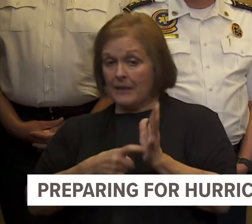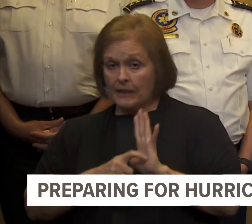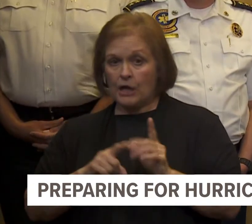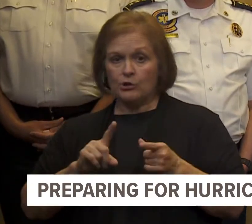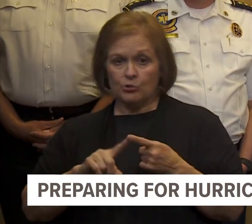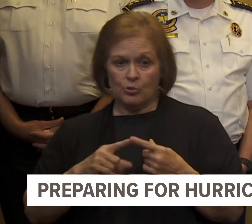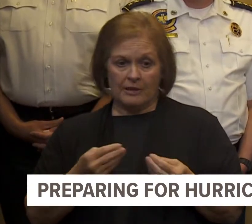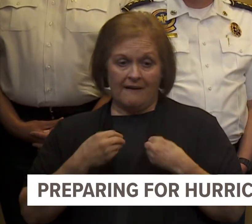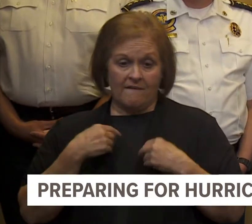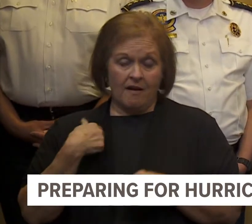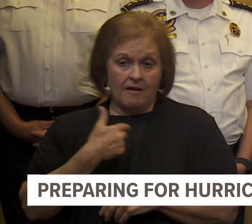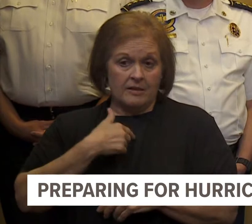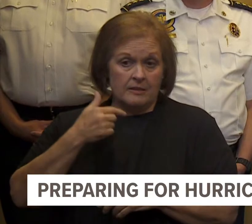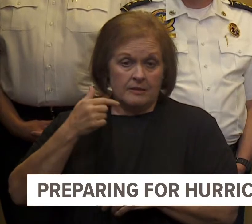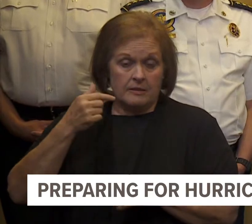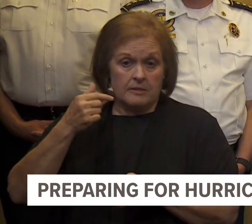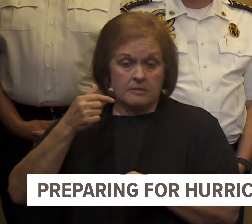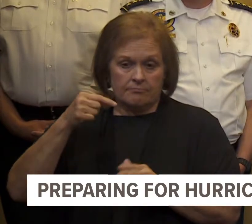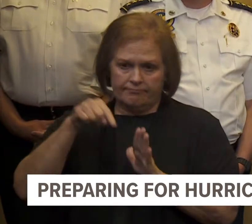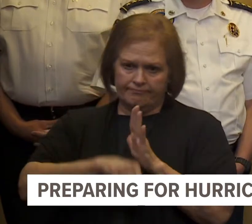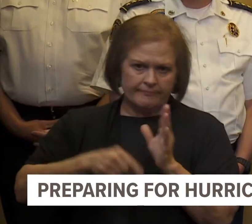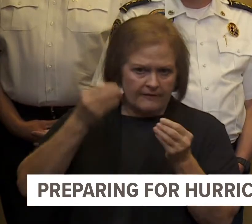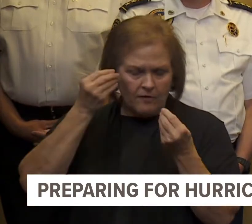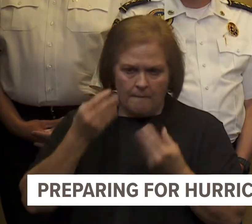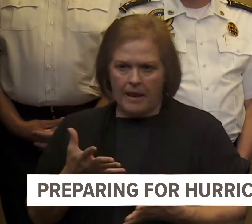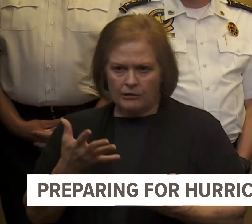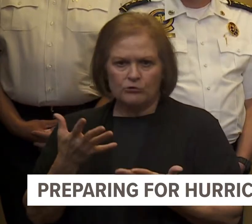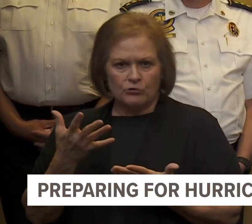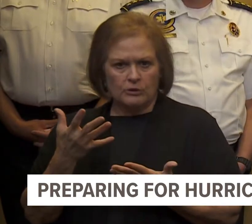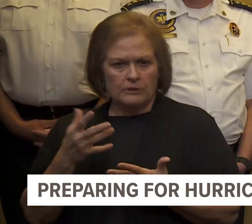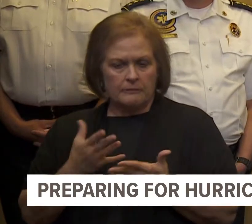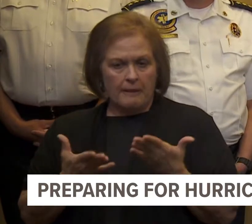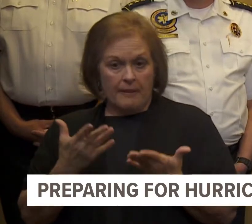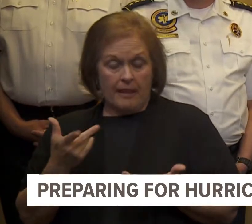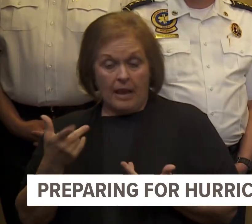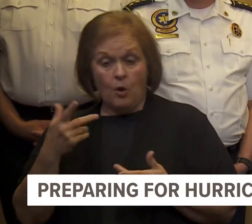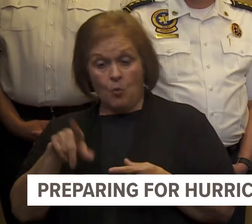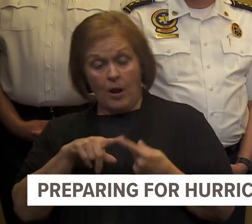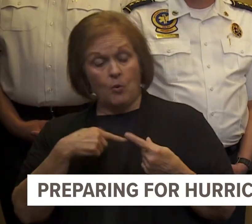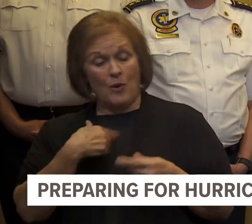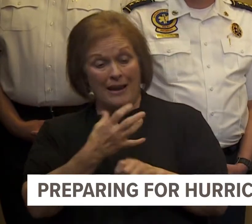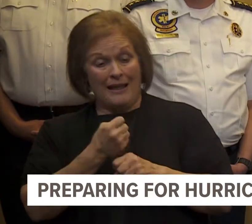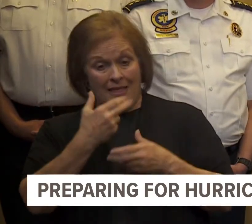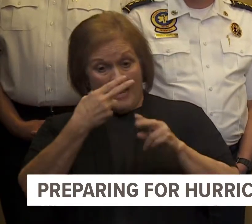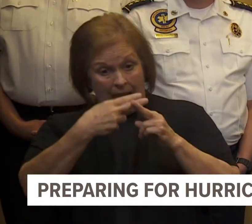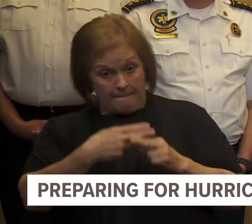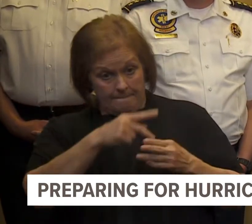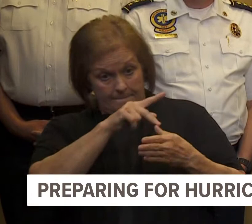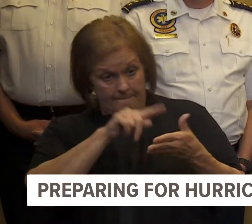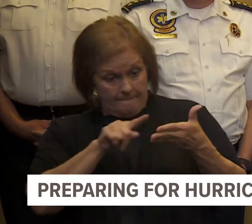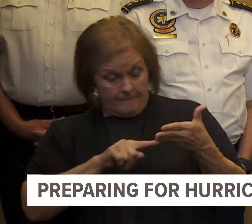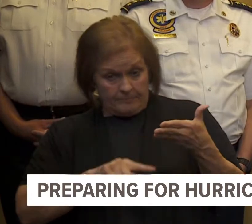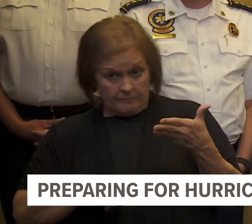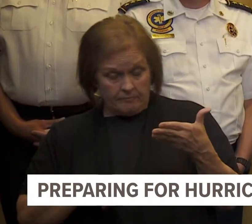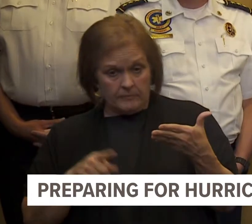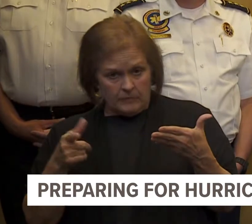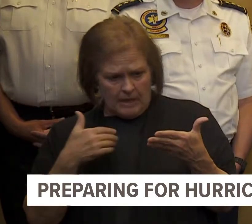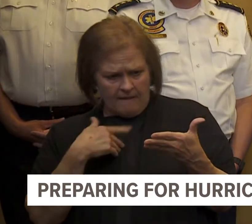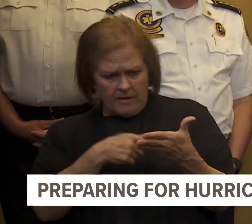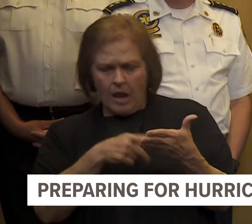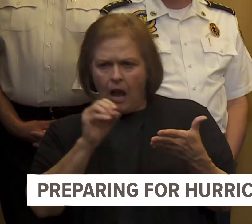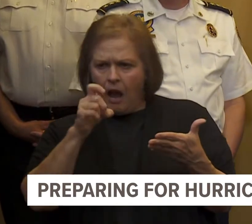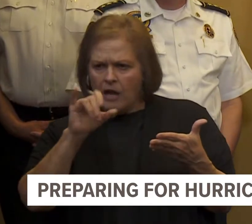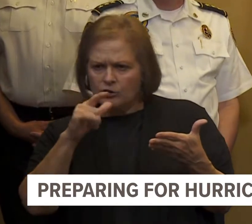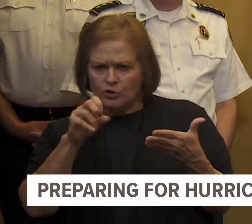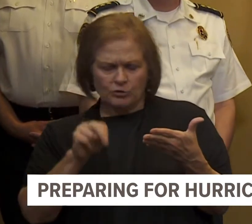to provide details about any special needs they might have. So when we get that roster, we've asked residents, if you have oxygen,